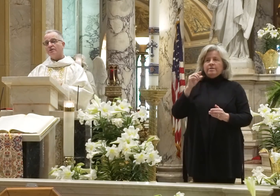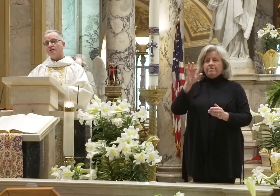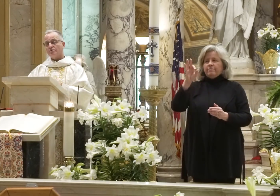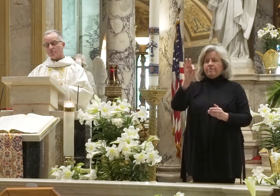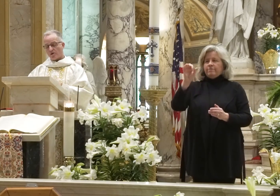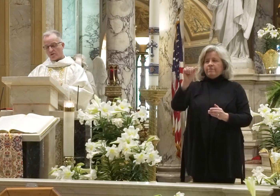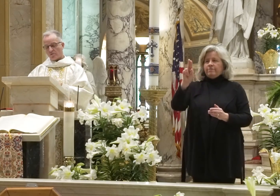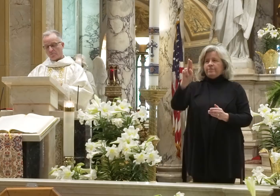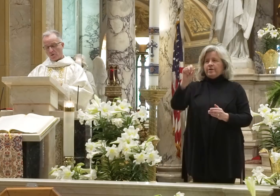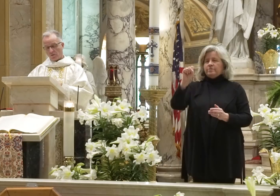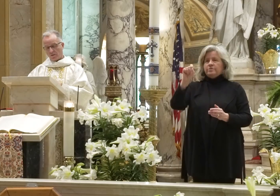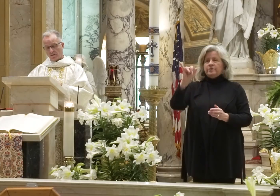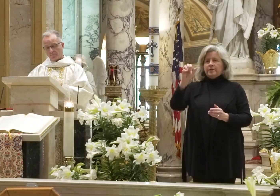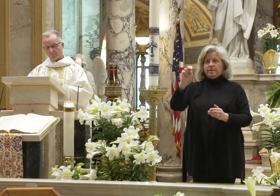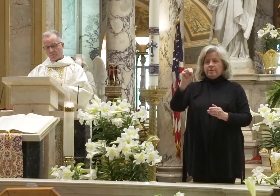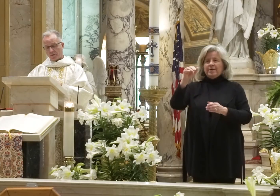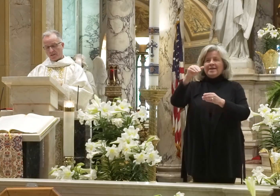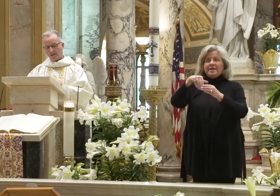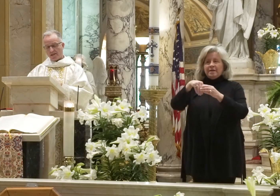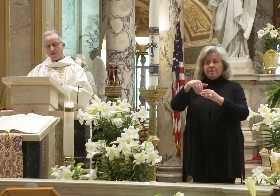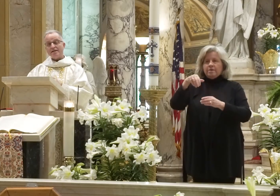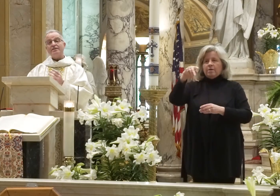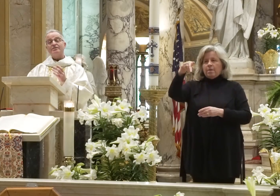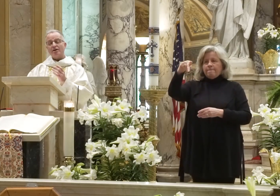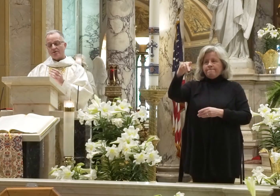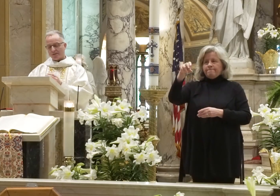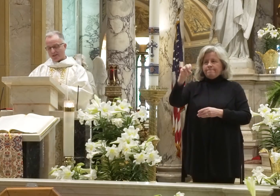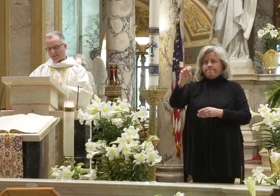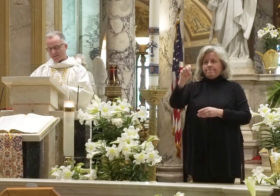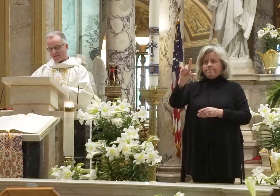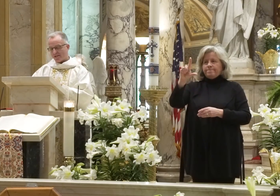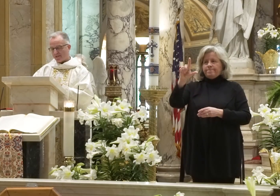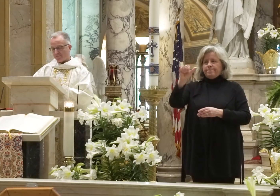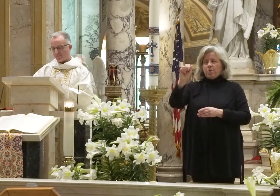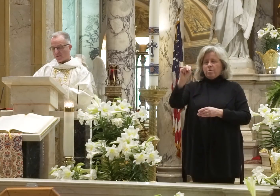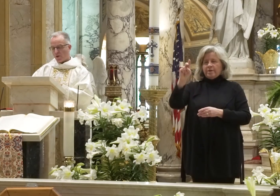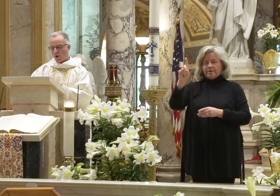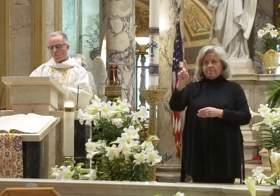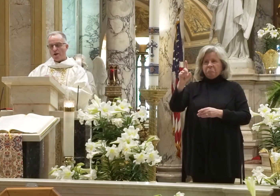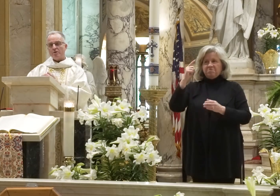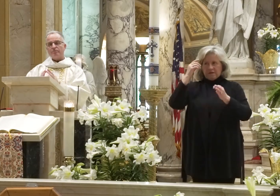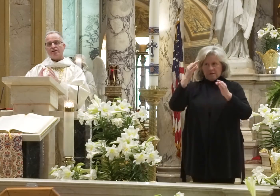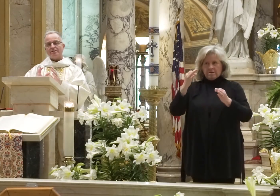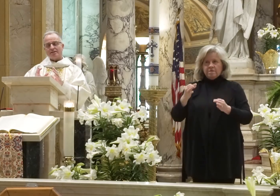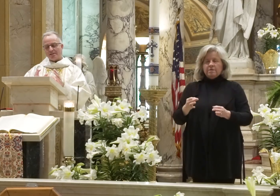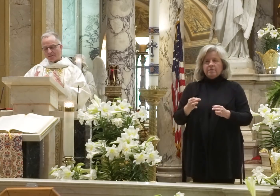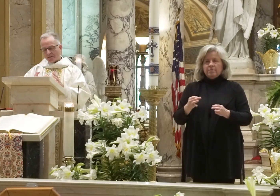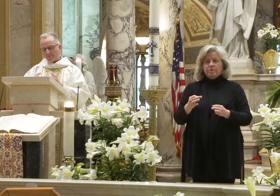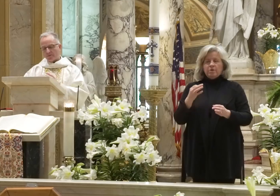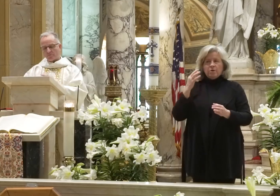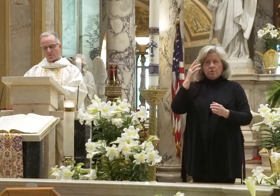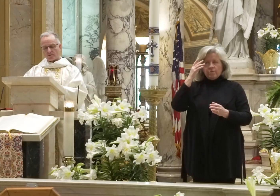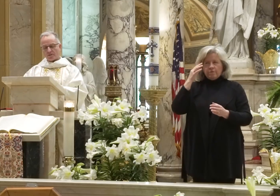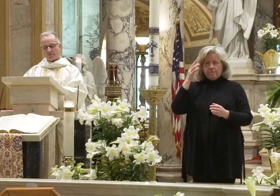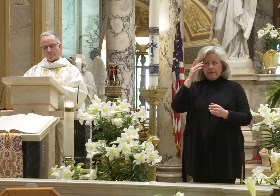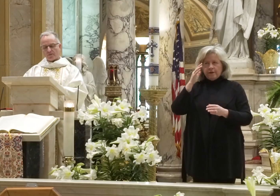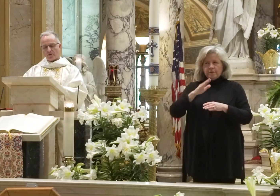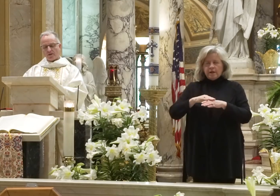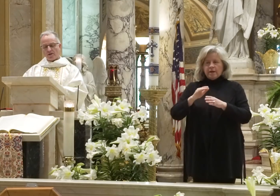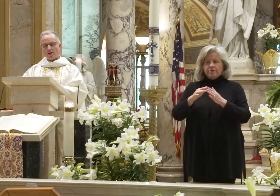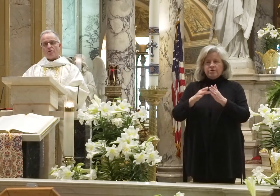cell near Krakow in Poland. He desired that on this day we reflect on his infinite